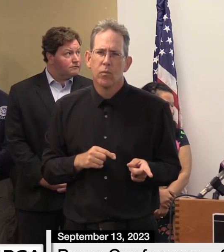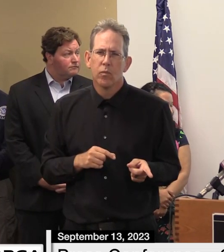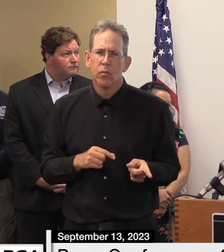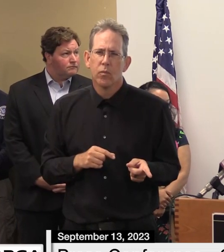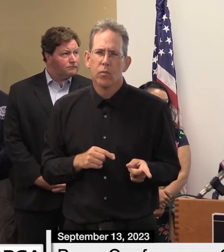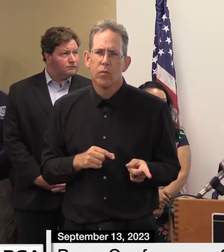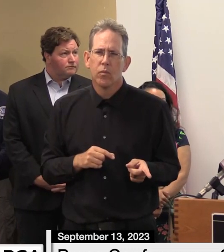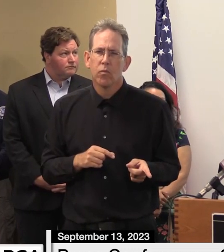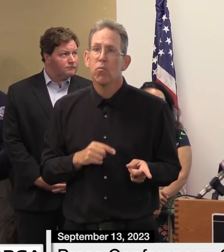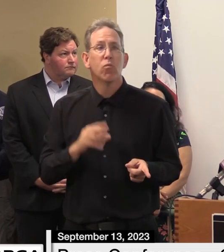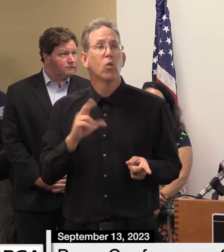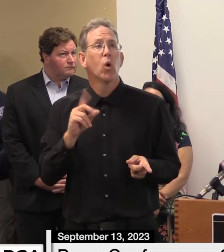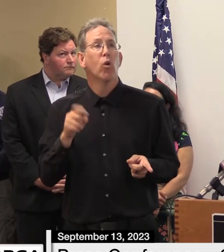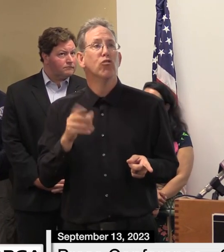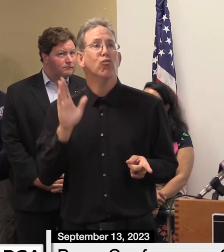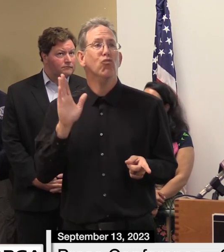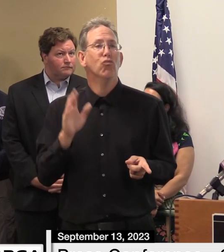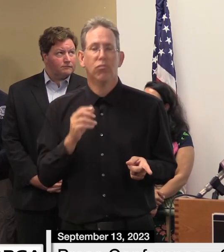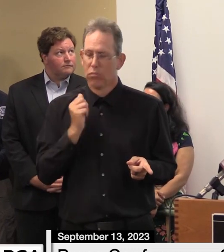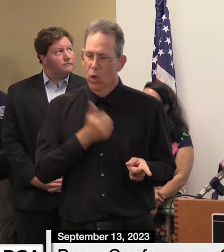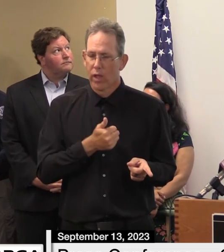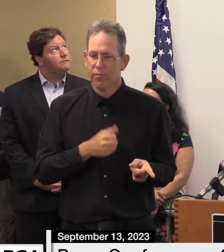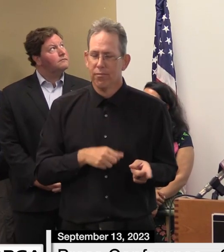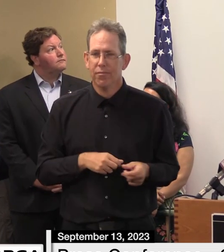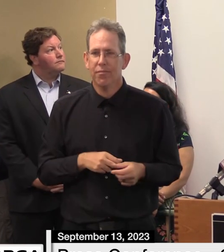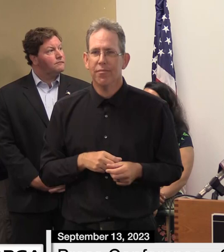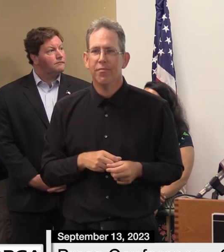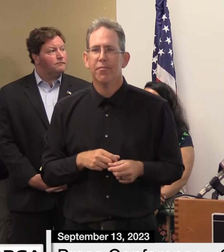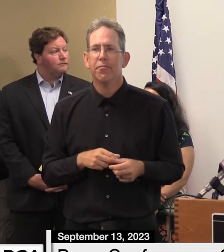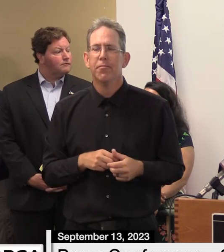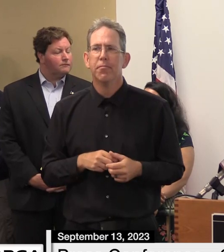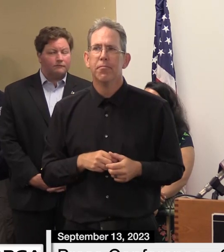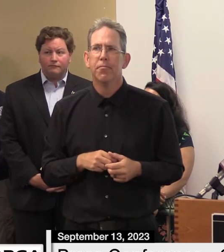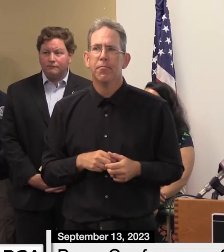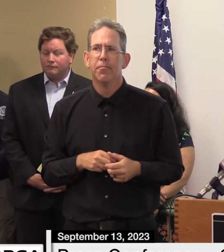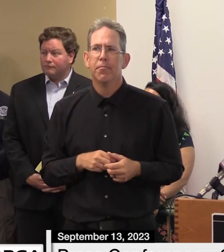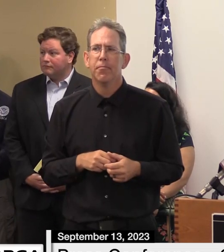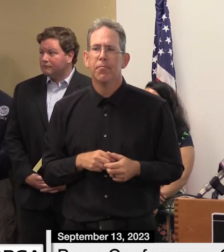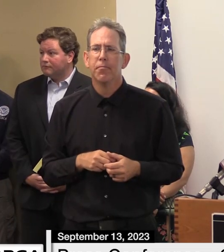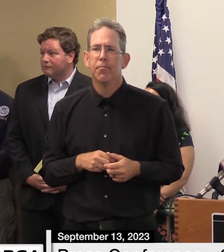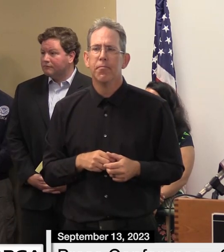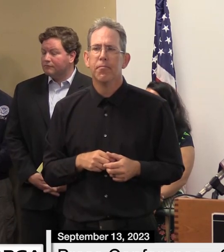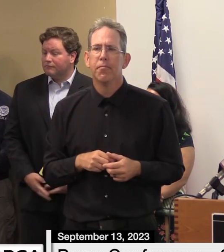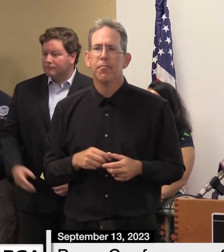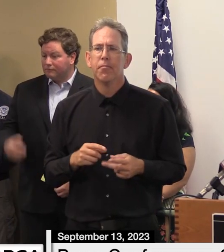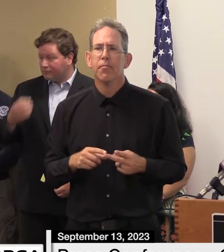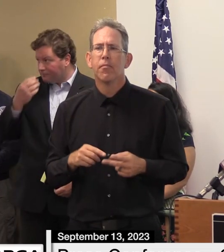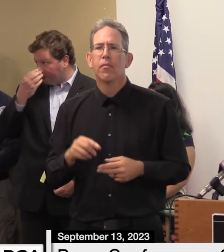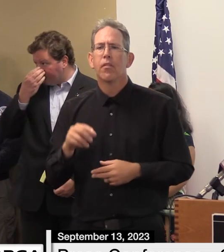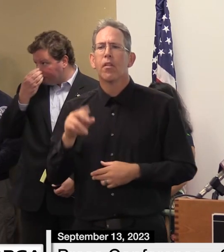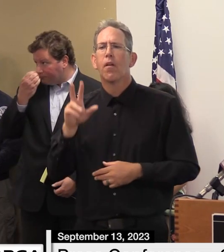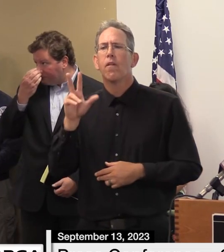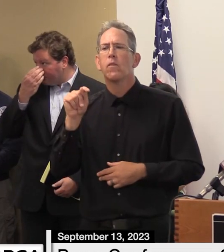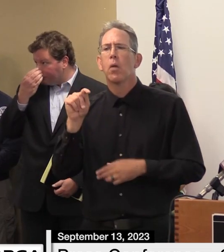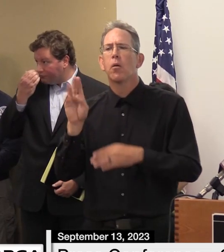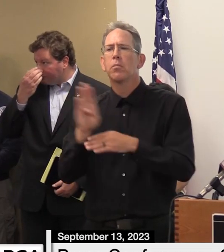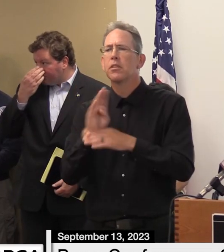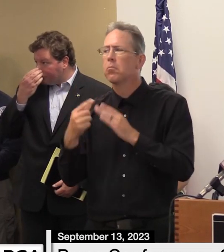No questions at this time. Thank you. Thank you. Tim McQuiston, Vermont Business Magazine.